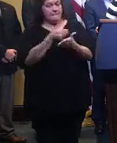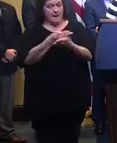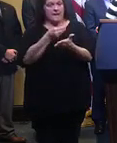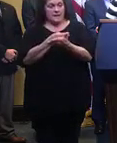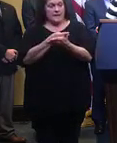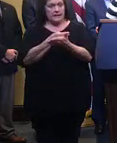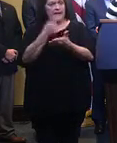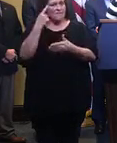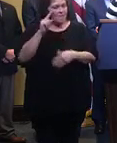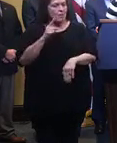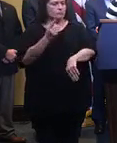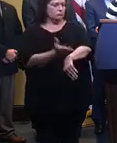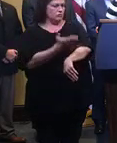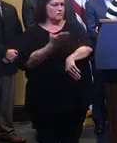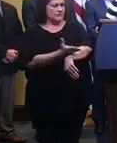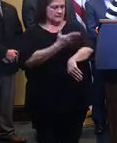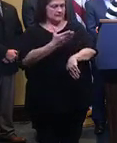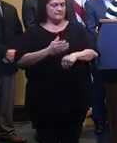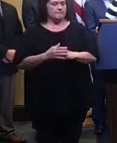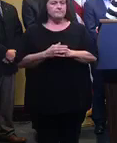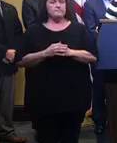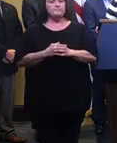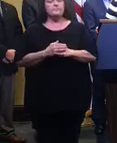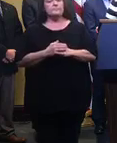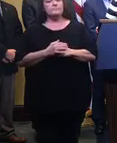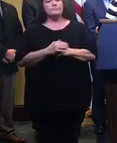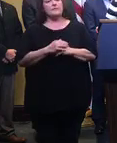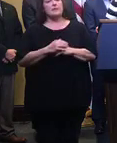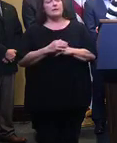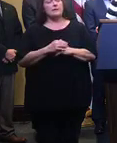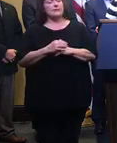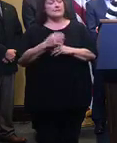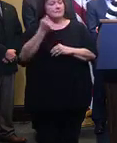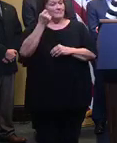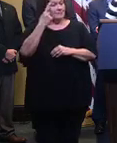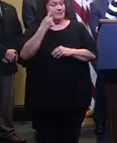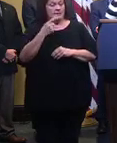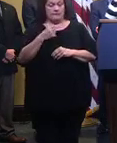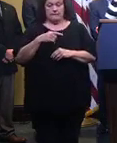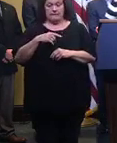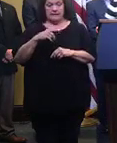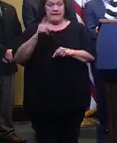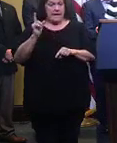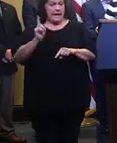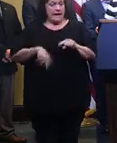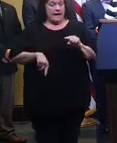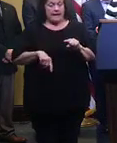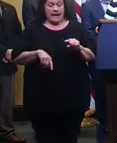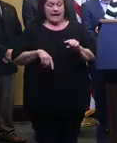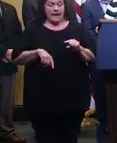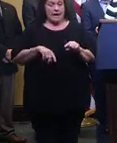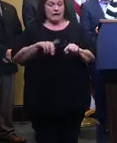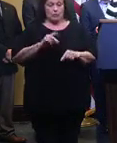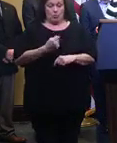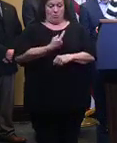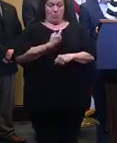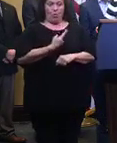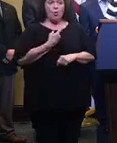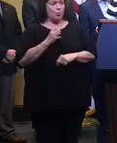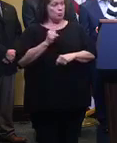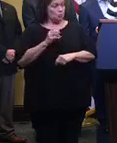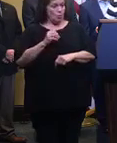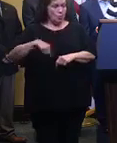into infrastructure in the city of New Orleans. These issues, again, cannot be fixed without all of us. And so you're going to hear